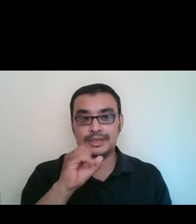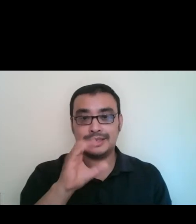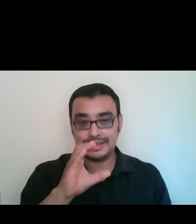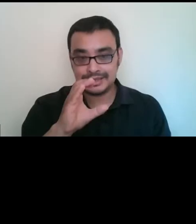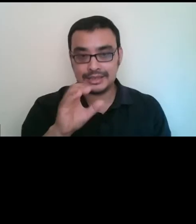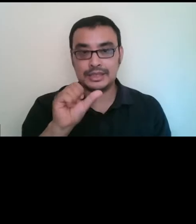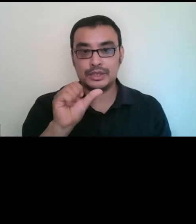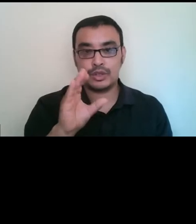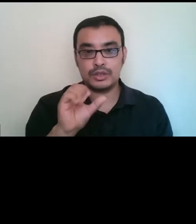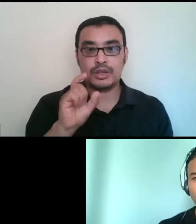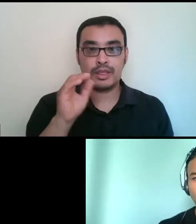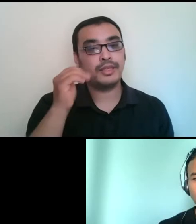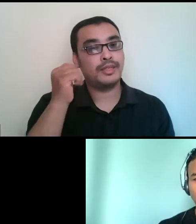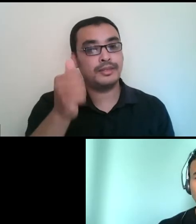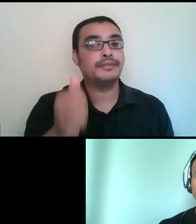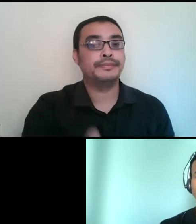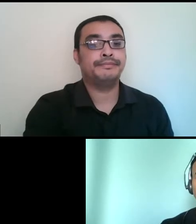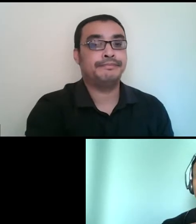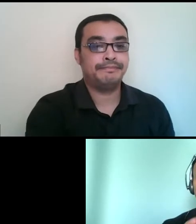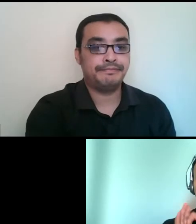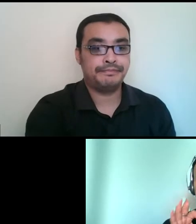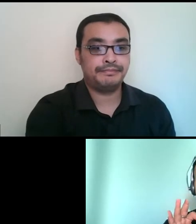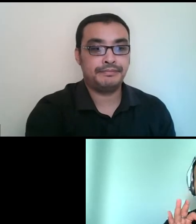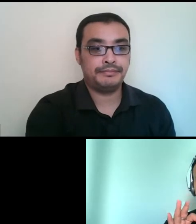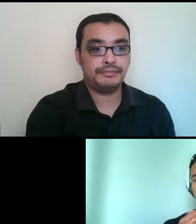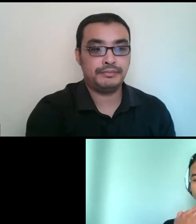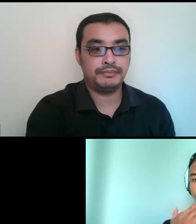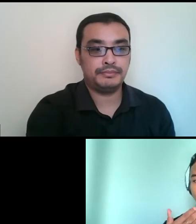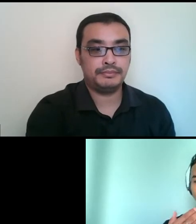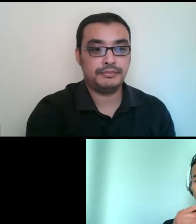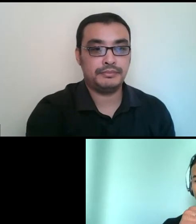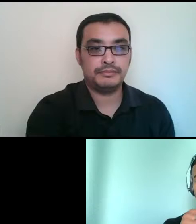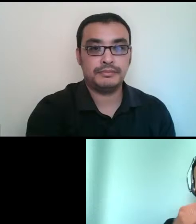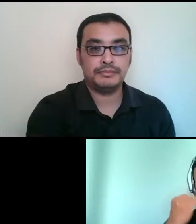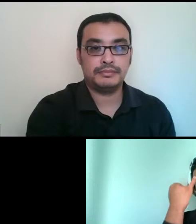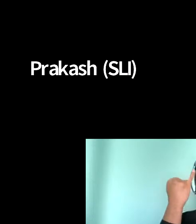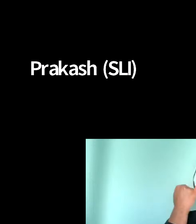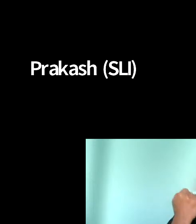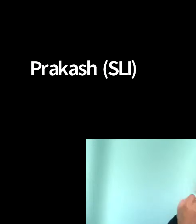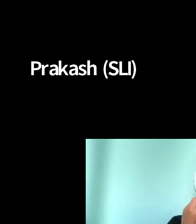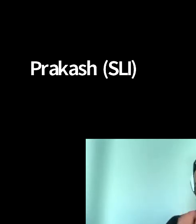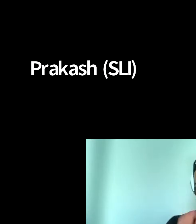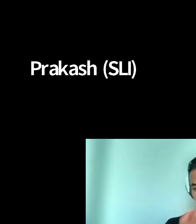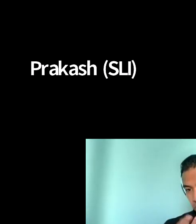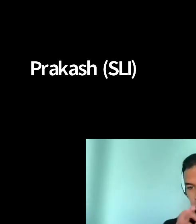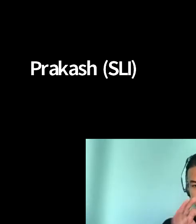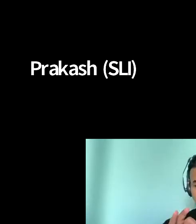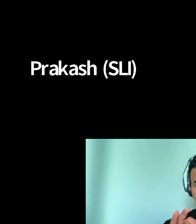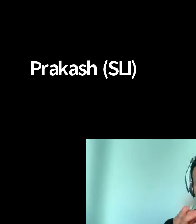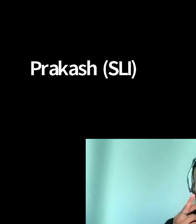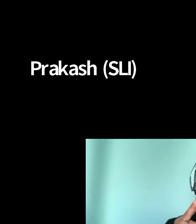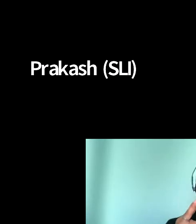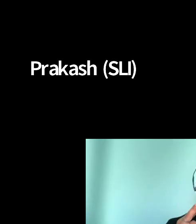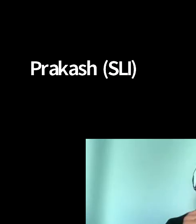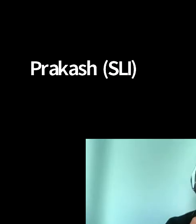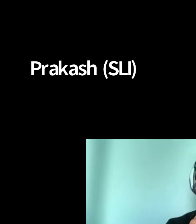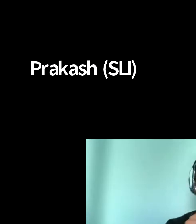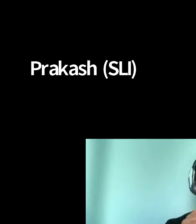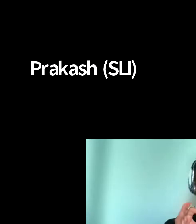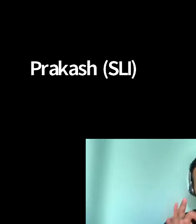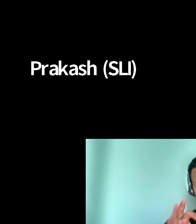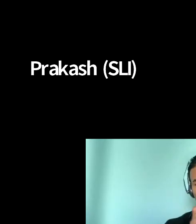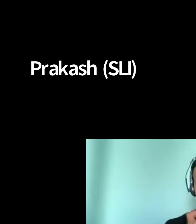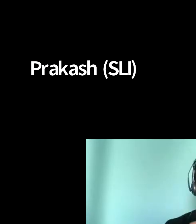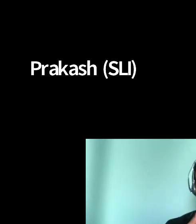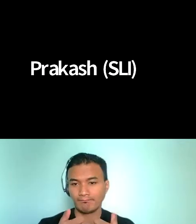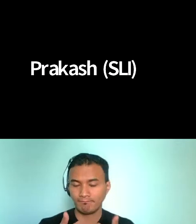so thanks for that. And thanks for the some ideas to provide some solution there. I hope today we will have really rich discussions, and